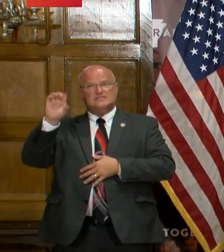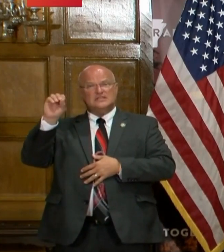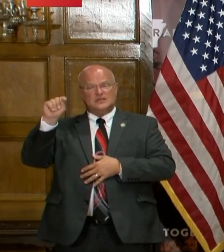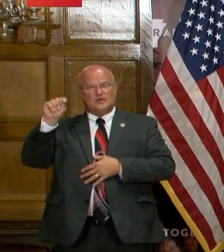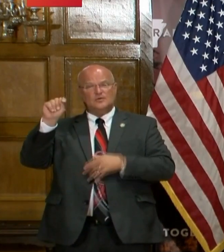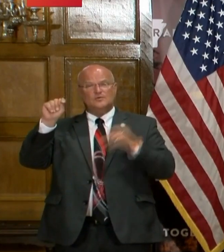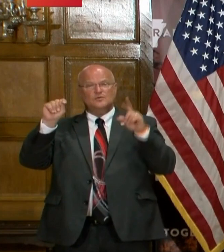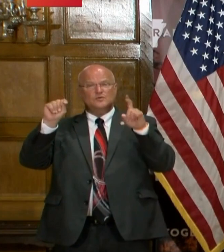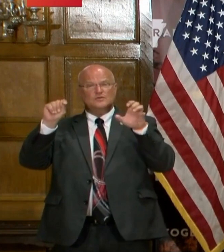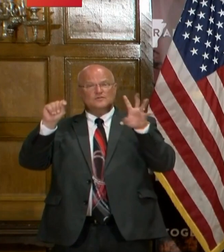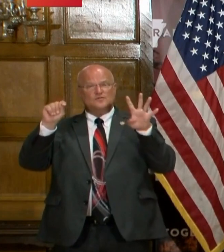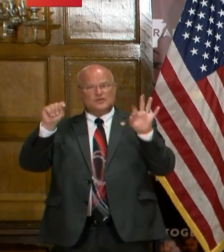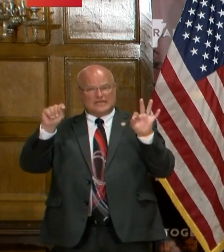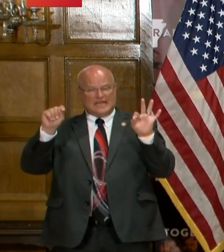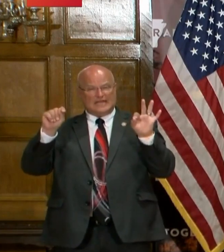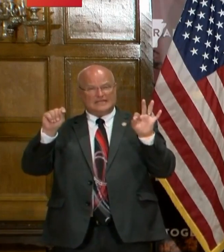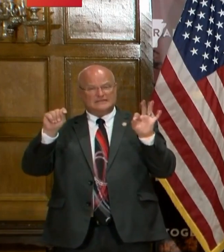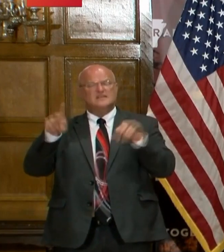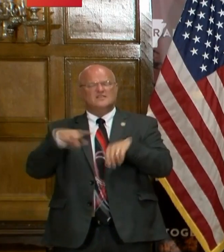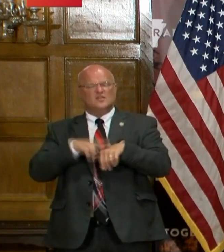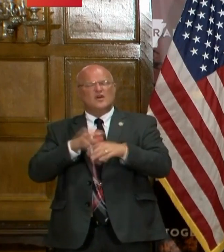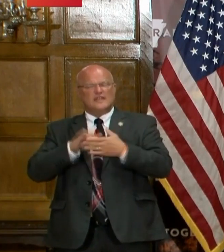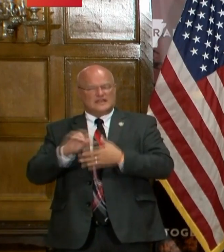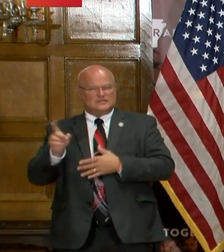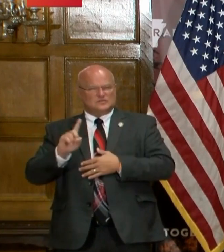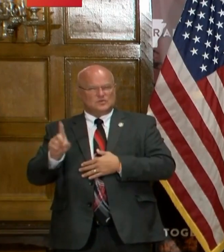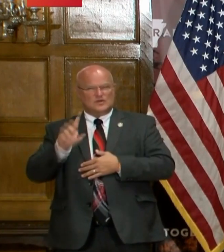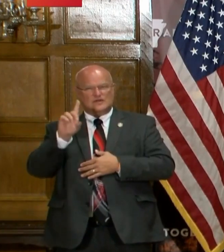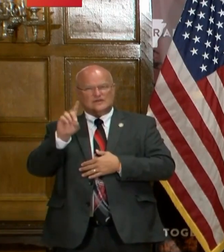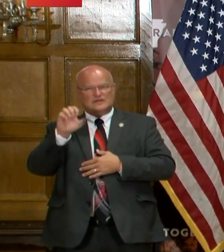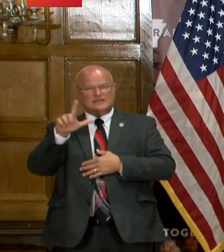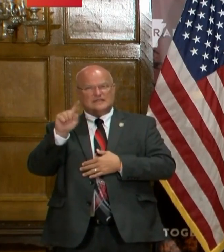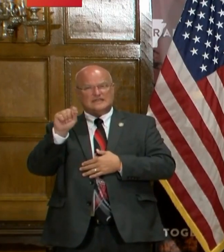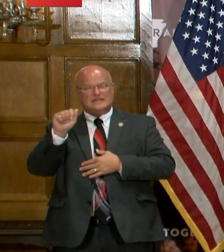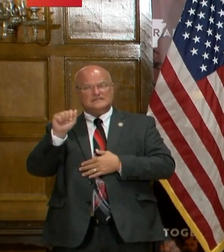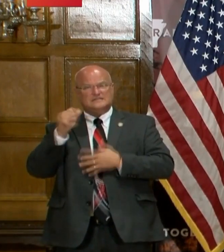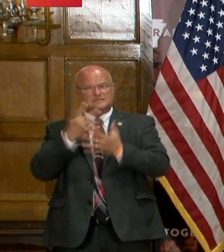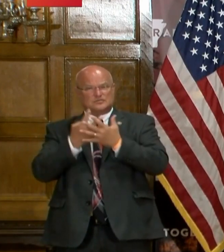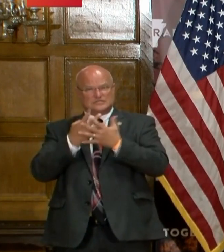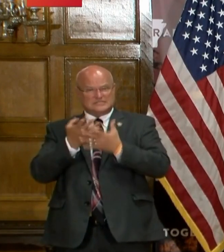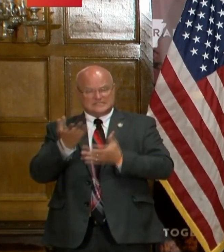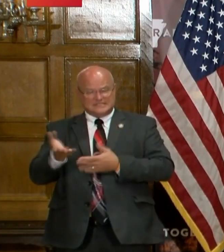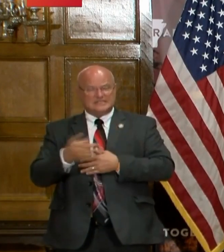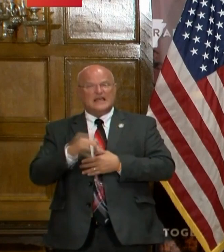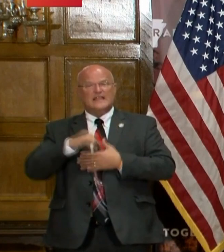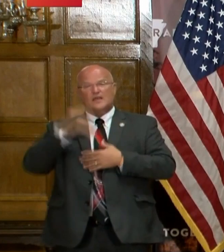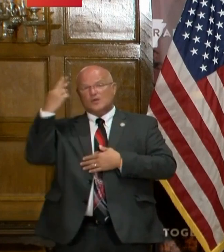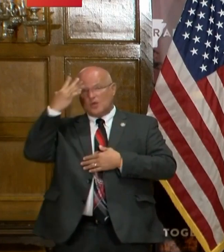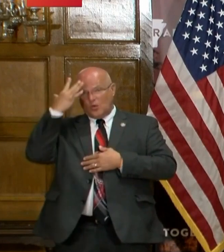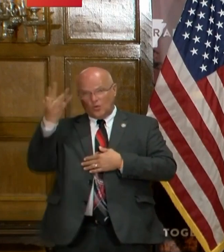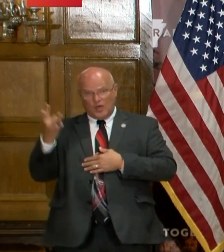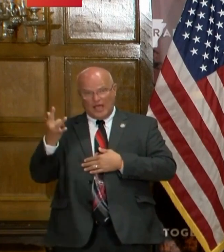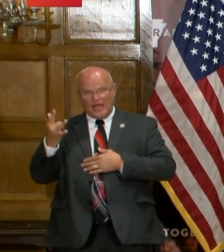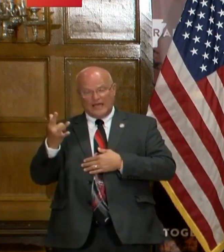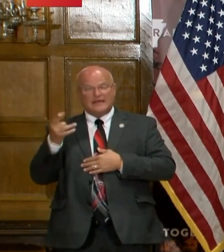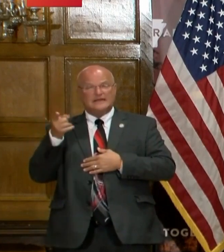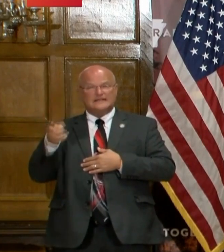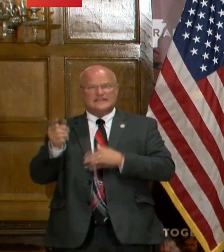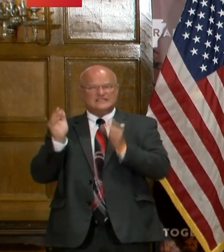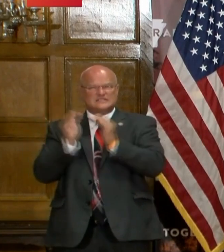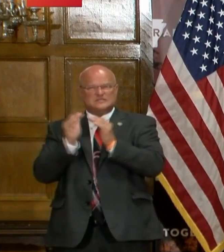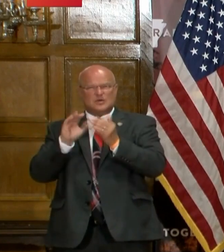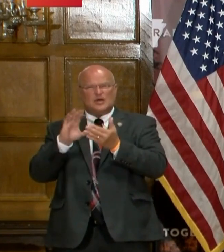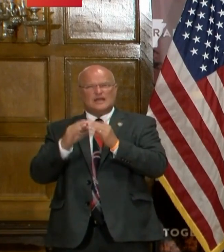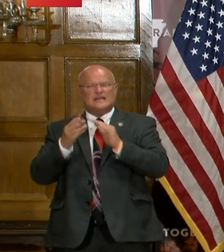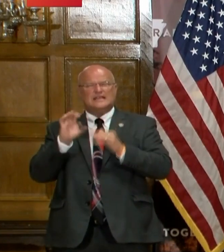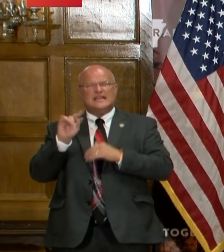with 149. Of course, that is where the Delta unit is, so that's the reason that small county has such a